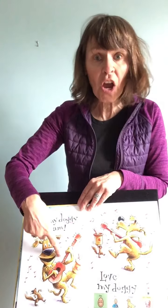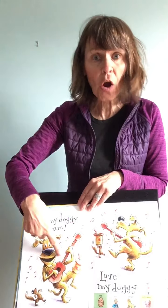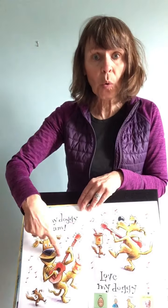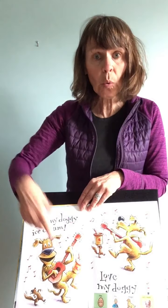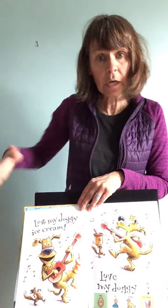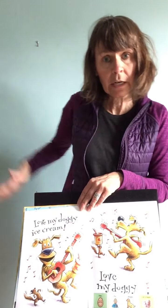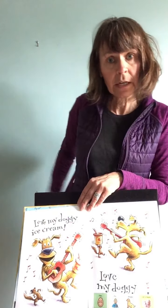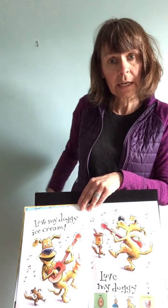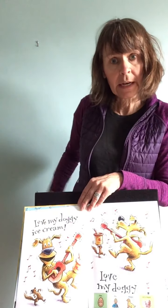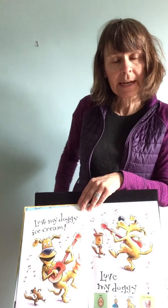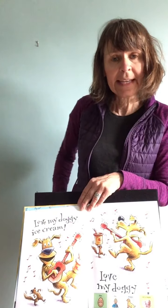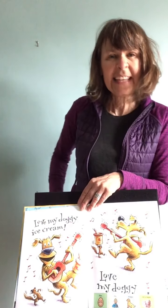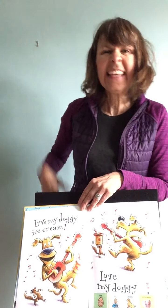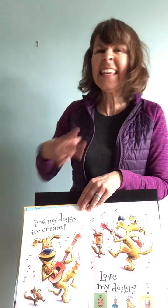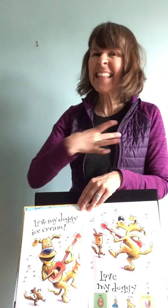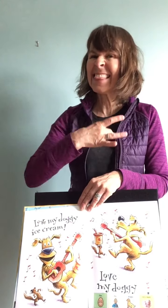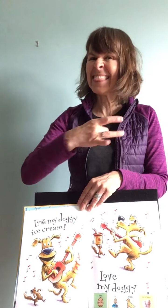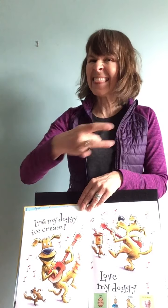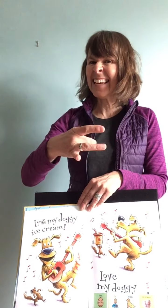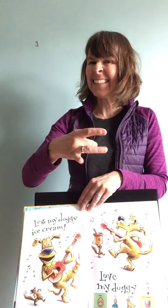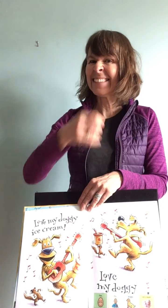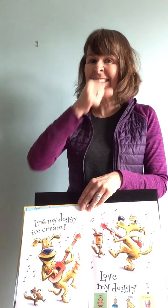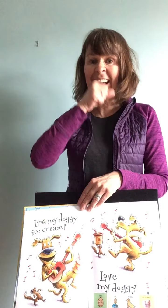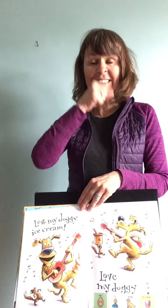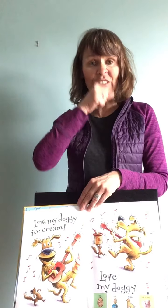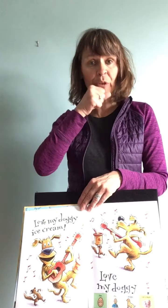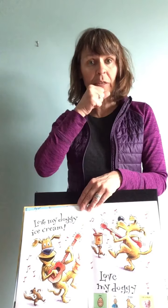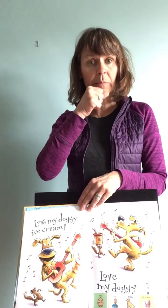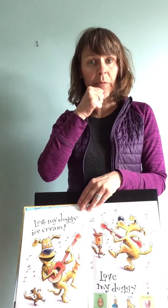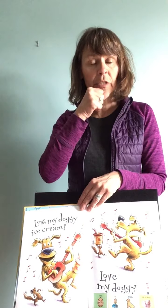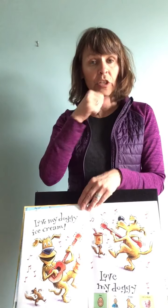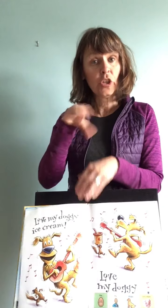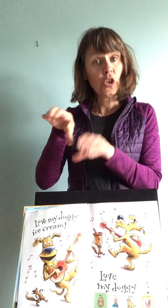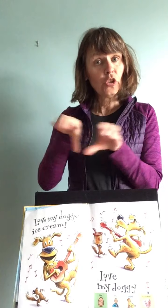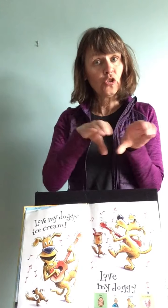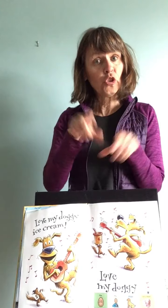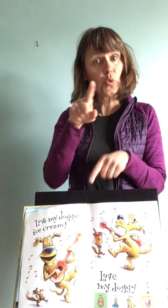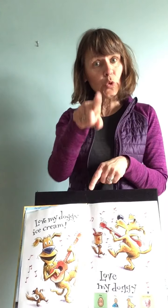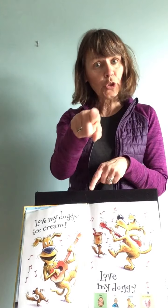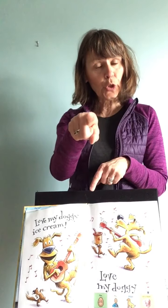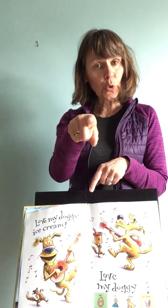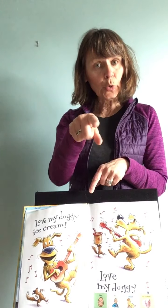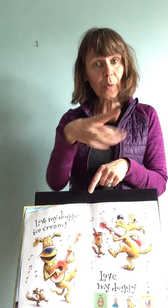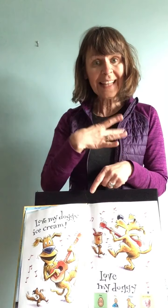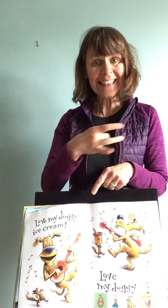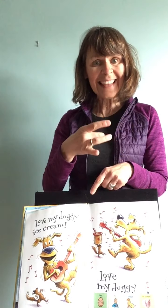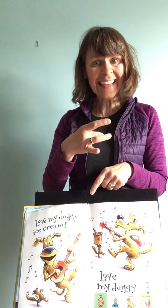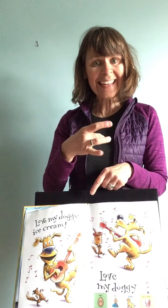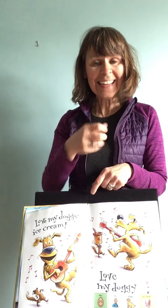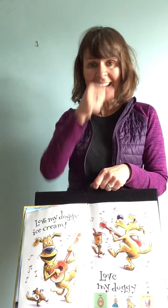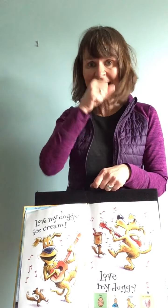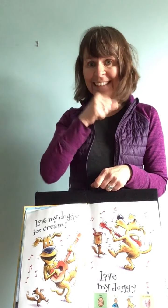Joe, he likes ice cream. Do you like ice